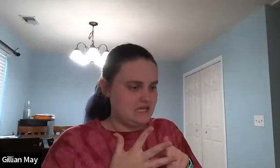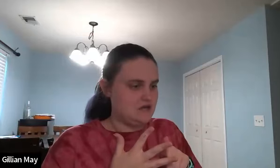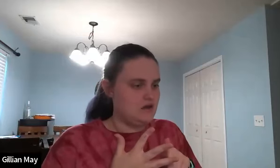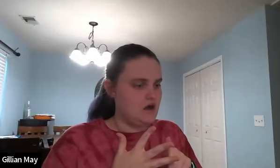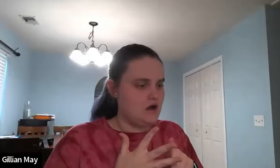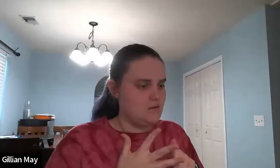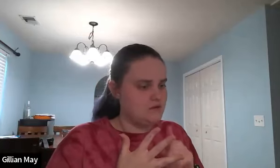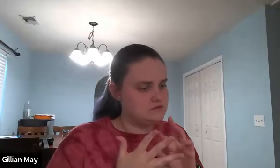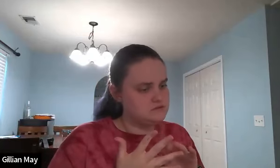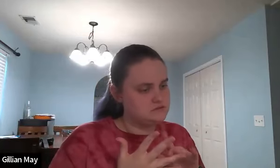spaghetti.